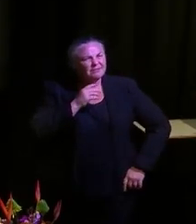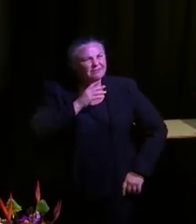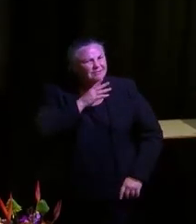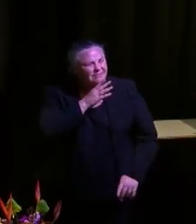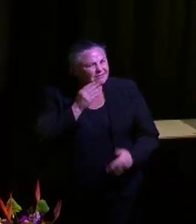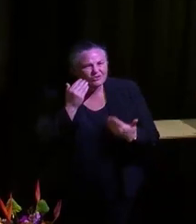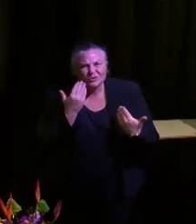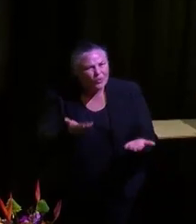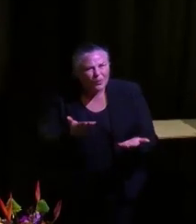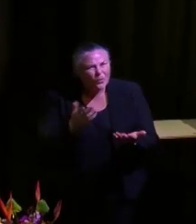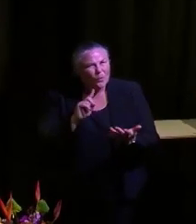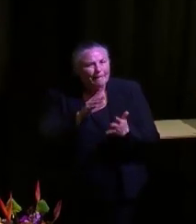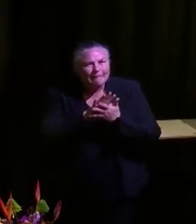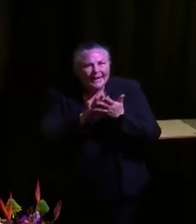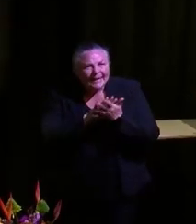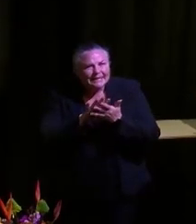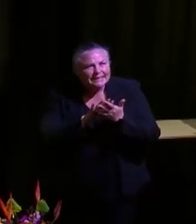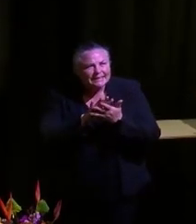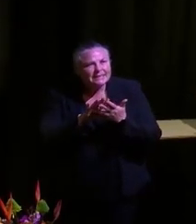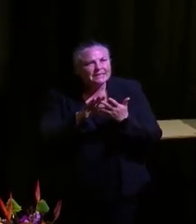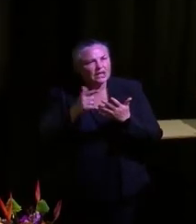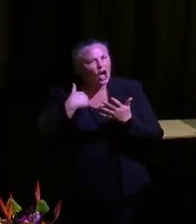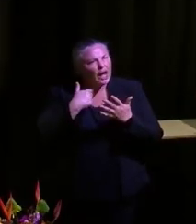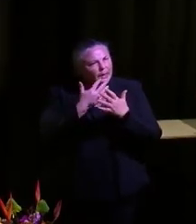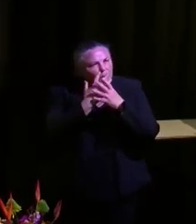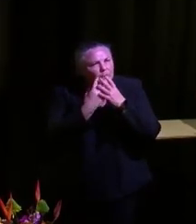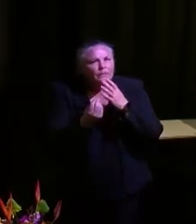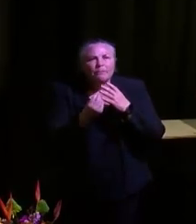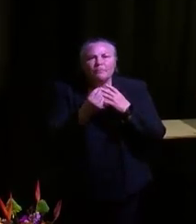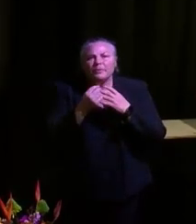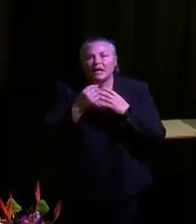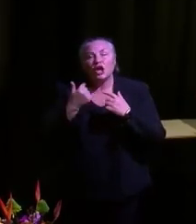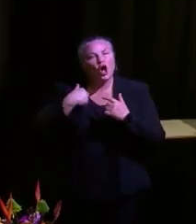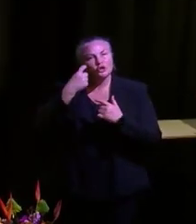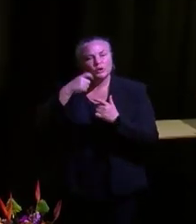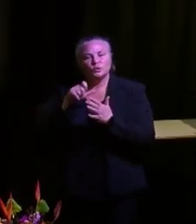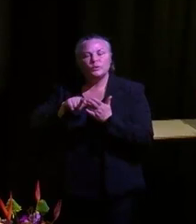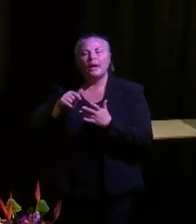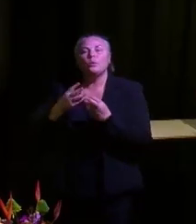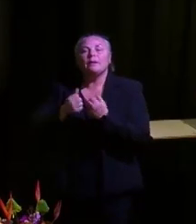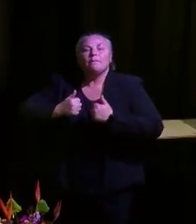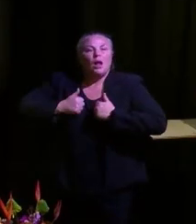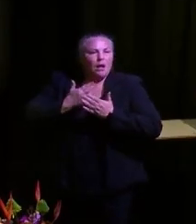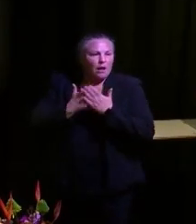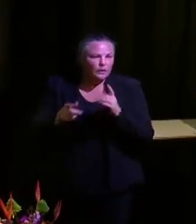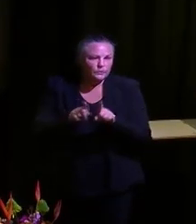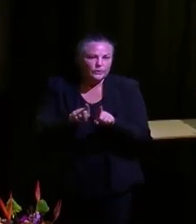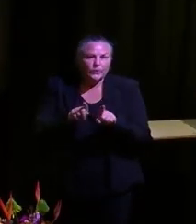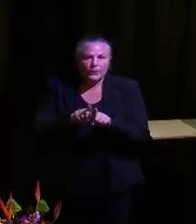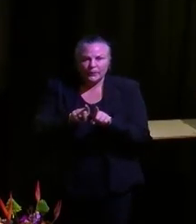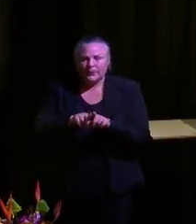And that's what I try and do with my work as well. And I think that artists can supplant and change things